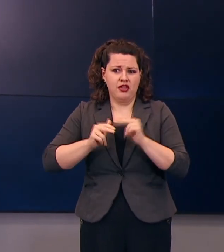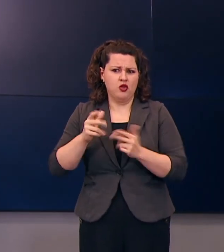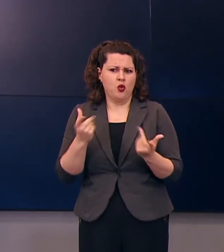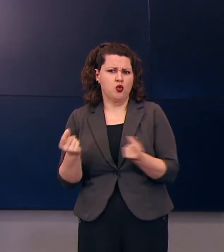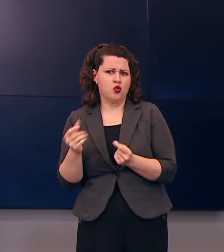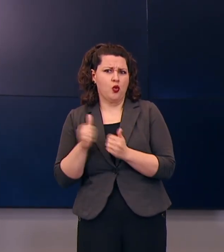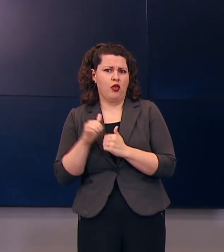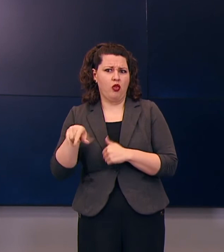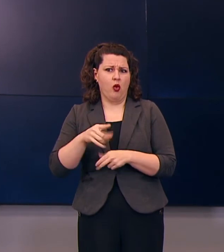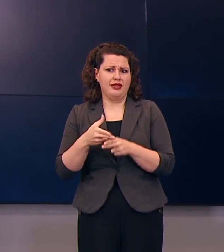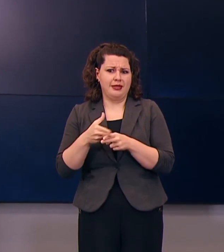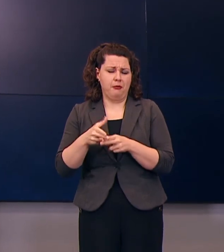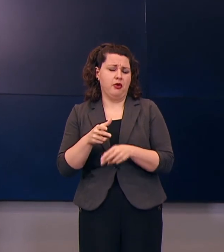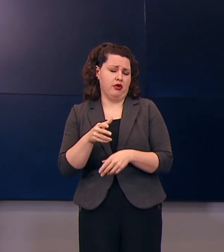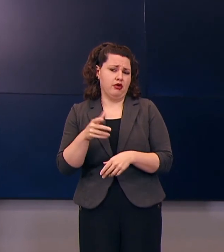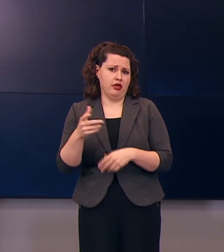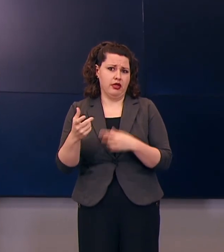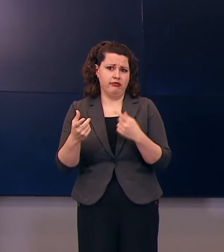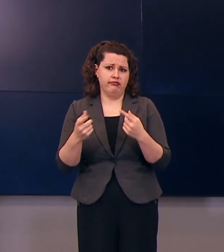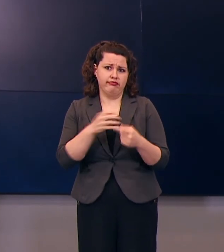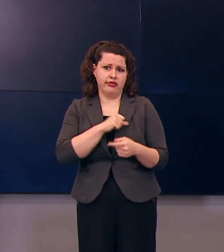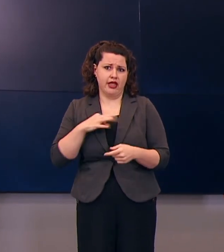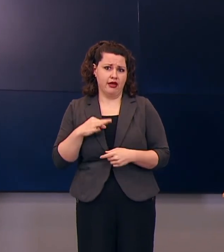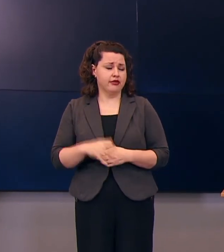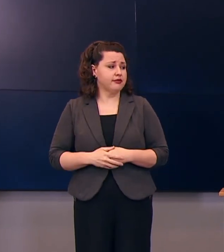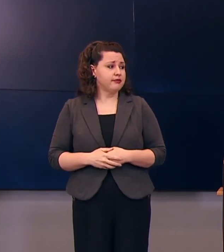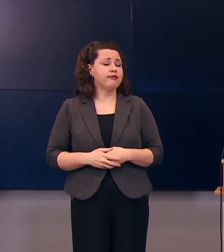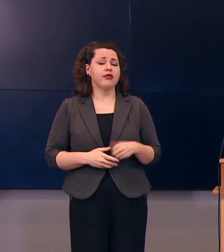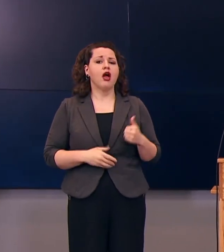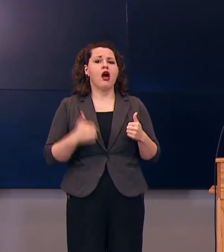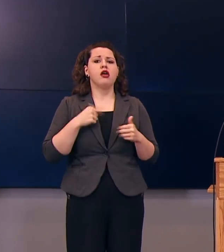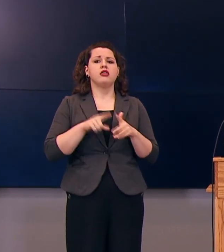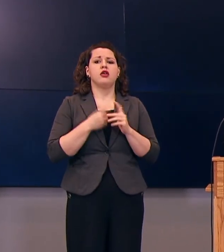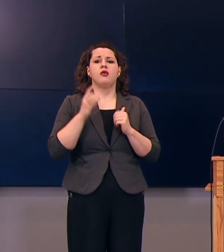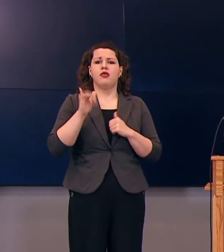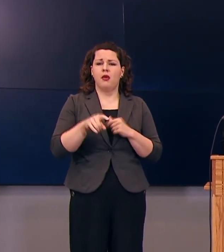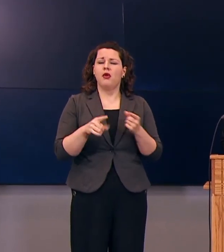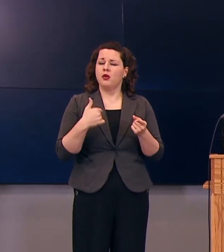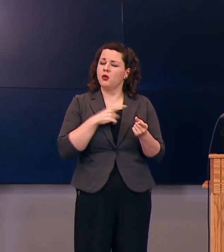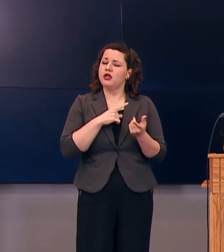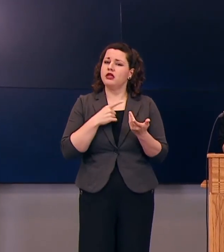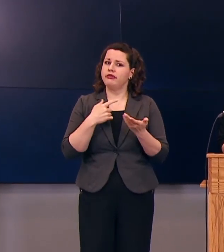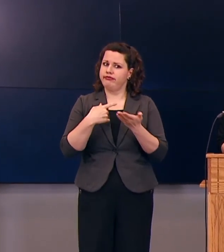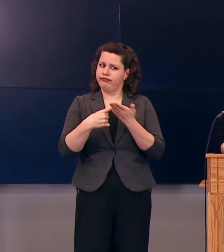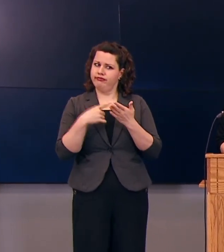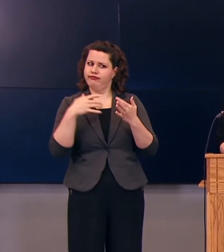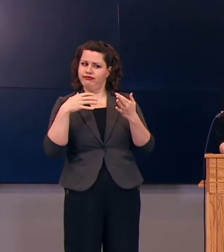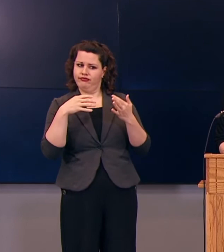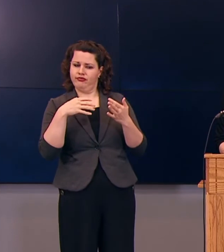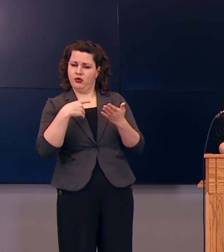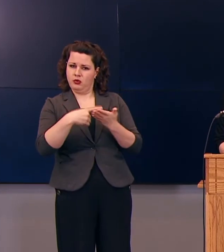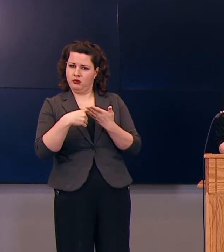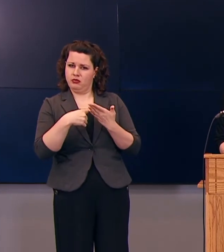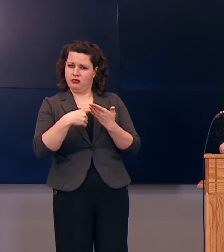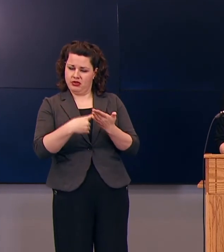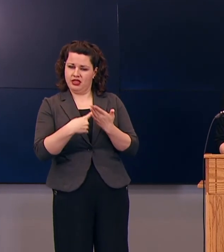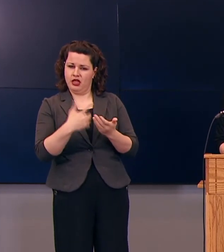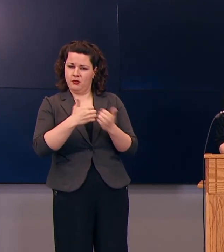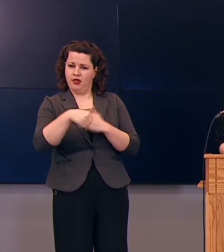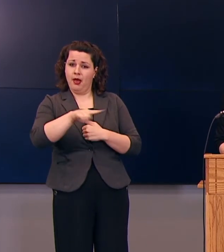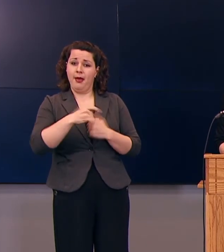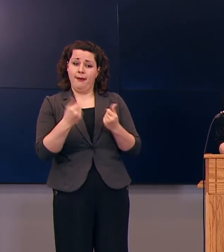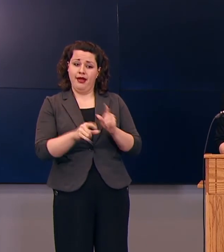Yeah, so I'll start with the long-term care question. That is one of the things that we talk to long-term care facilities about when they have